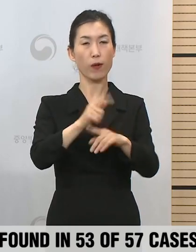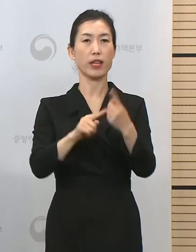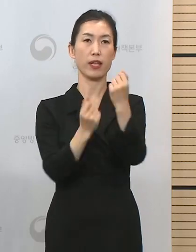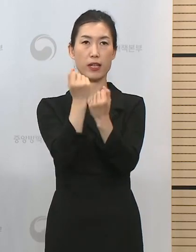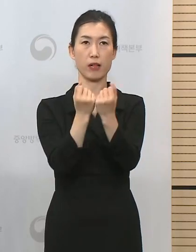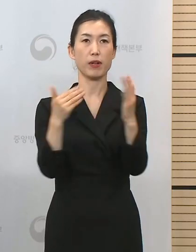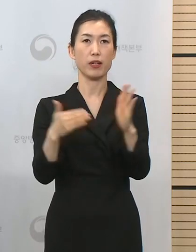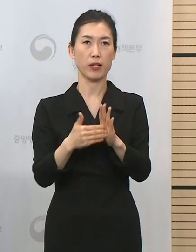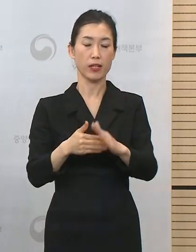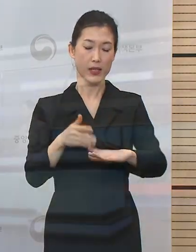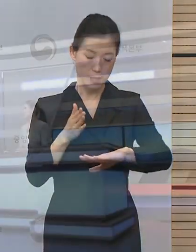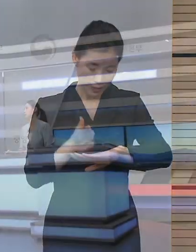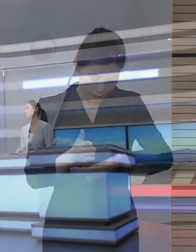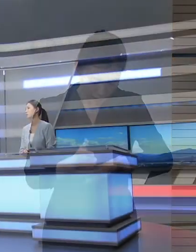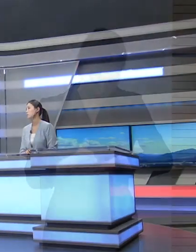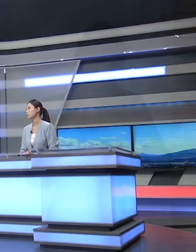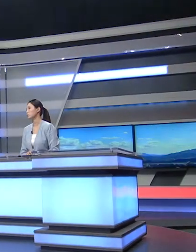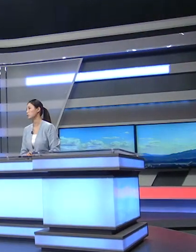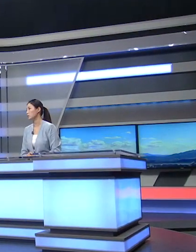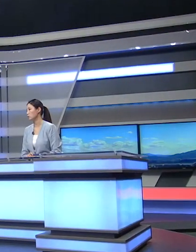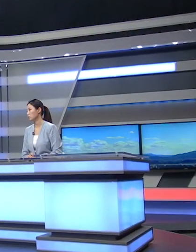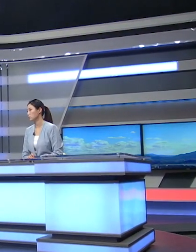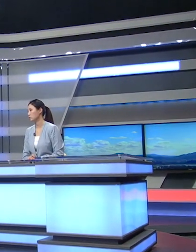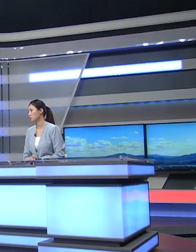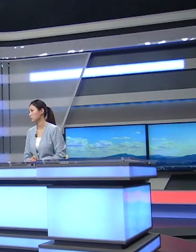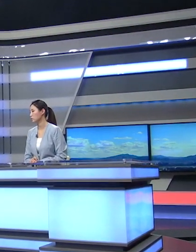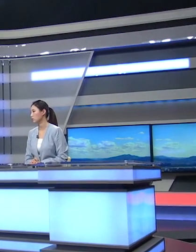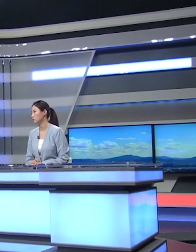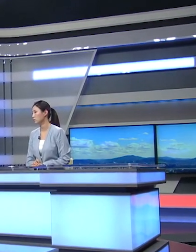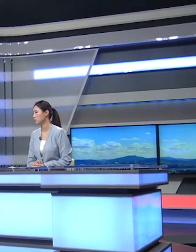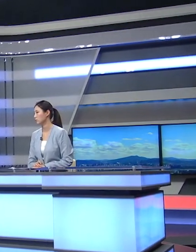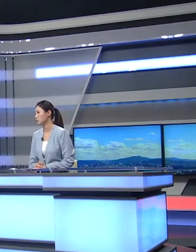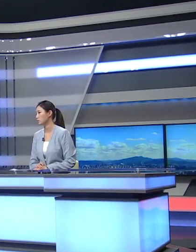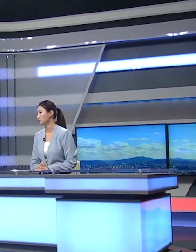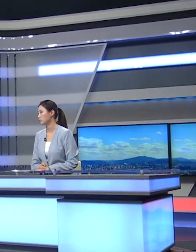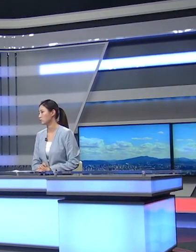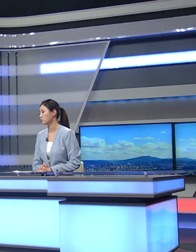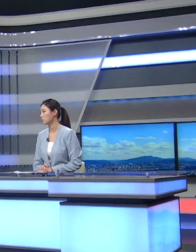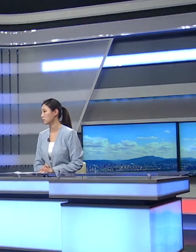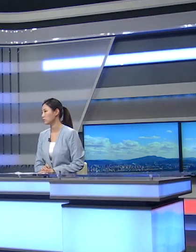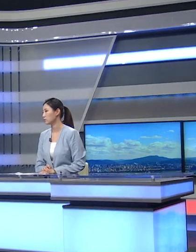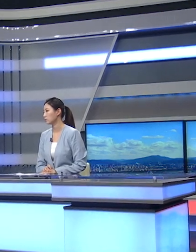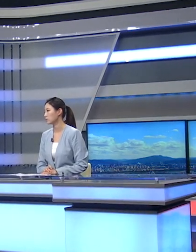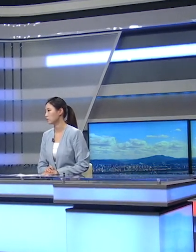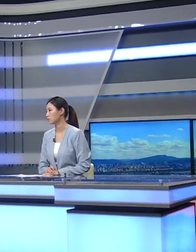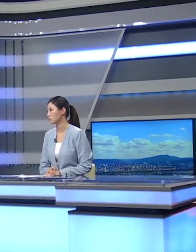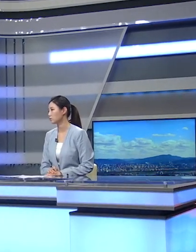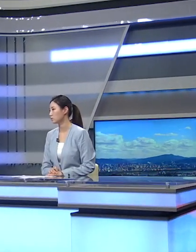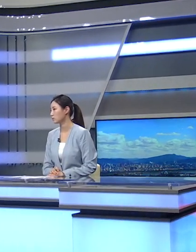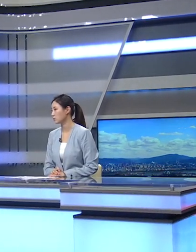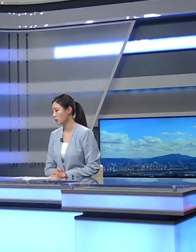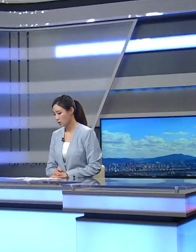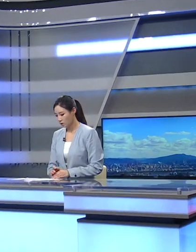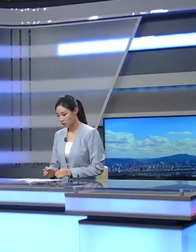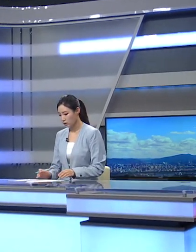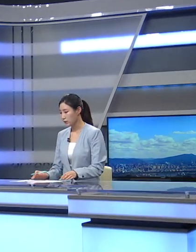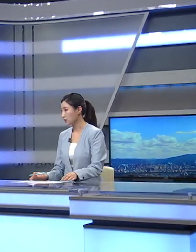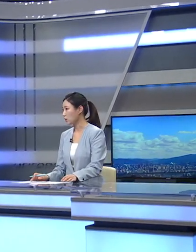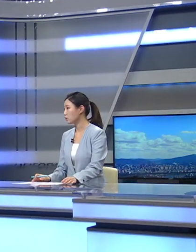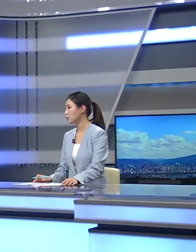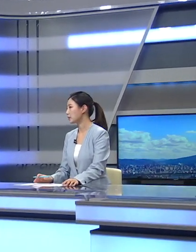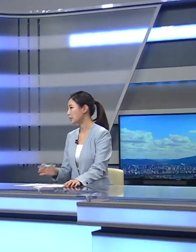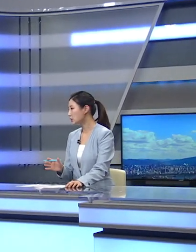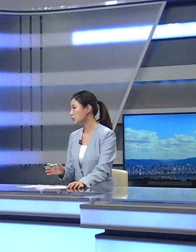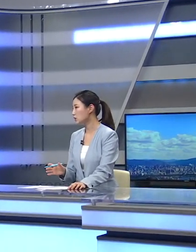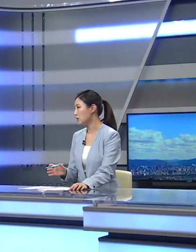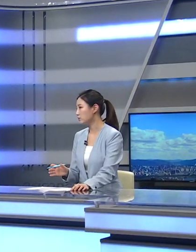the COVID-19 vaccine damages. Right, that was Thursday's afternoon briefing. So, tell us a bit about what was shared. All right,